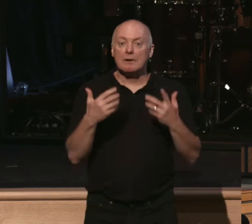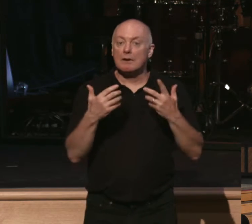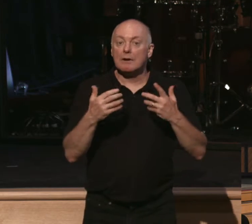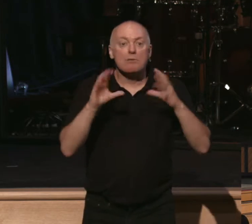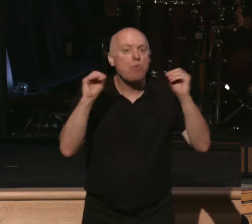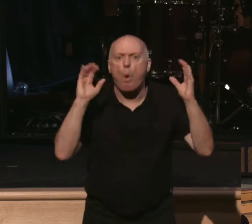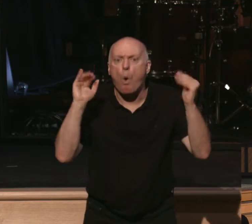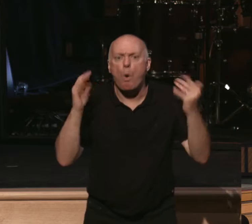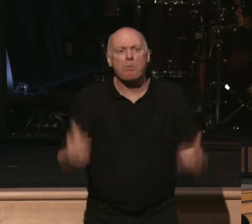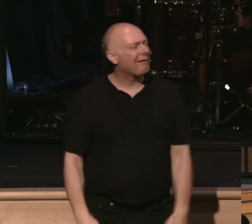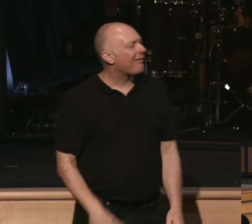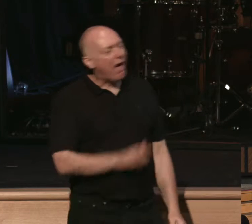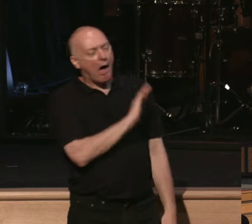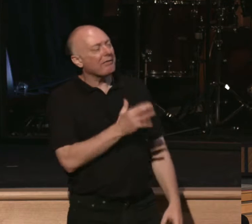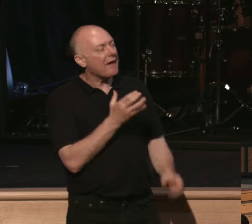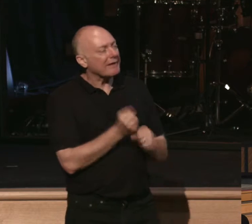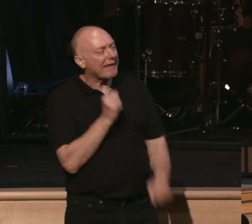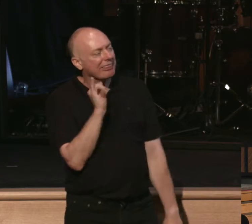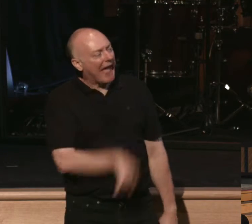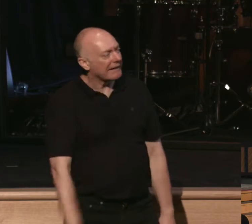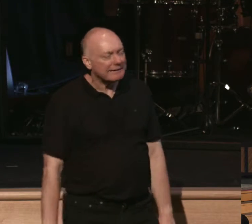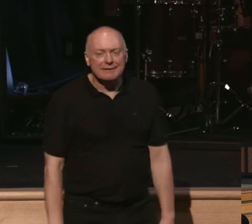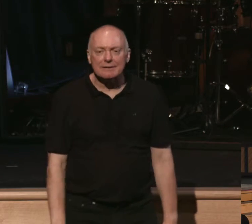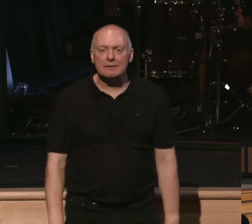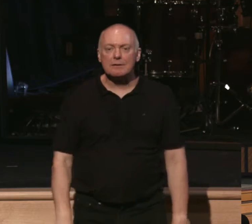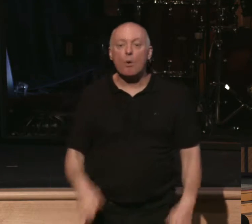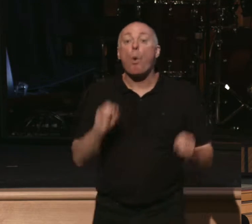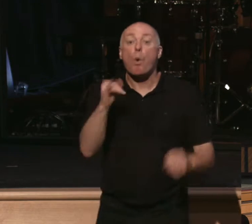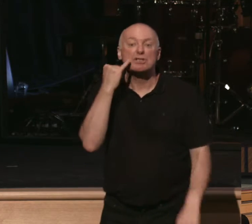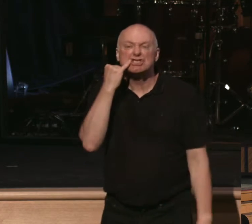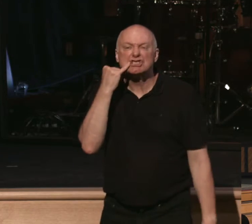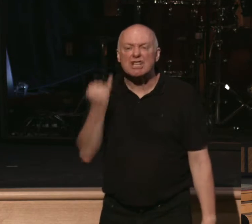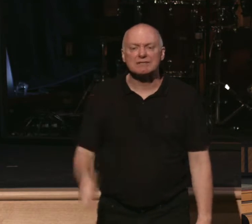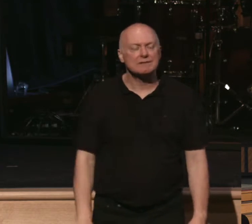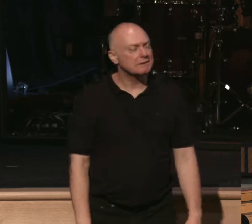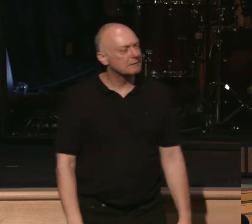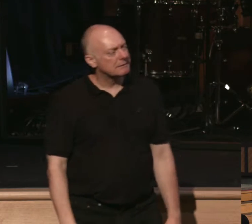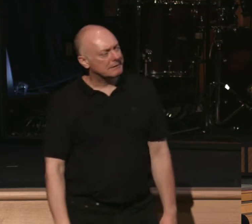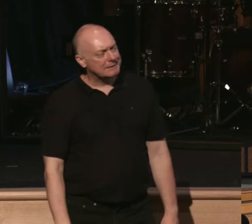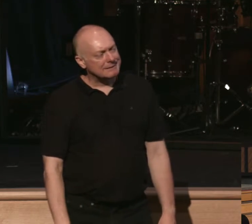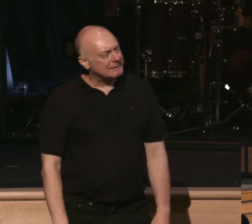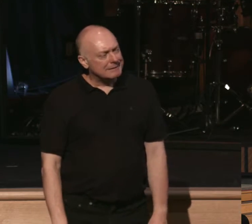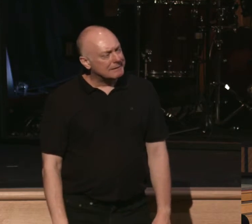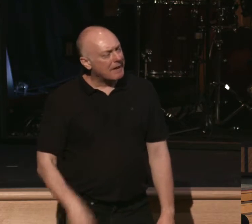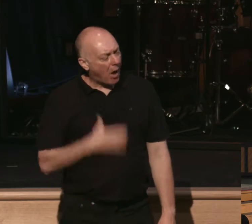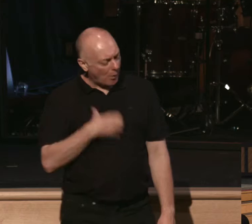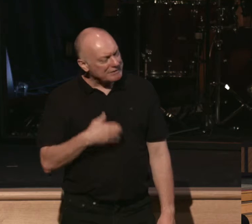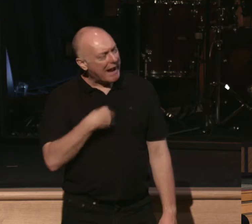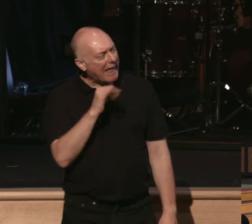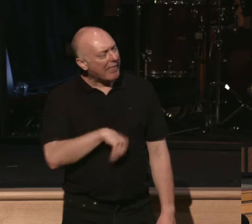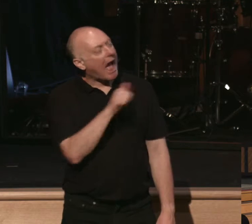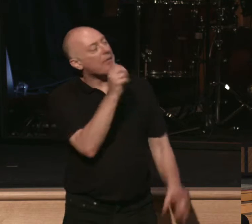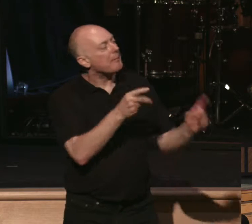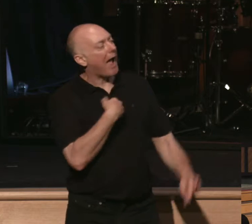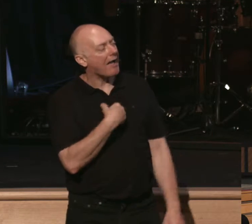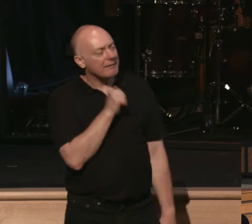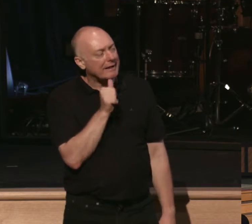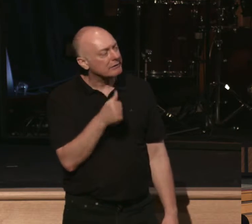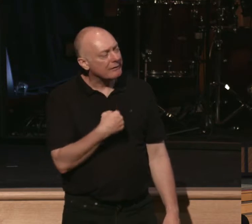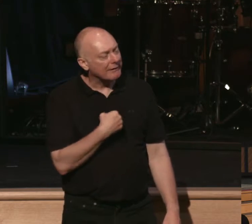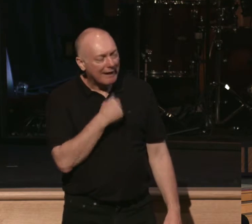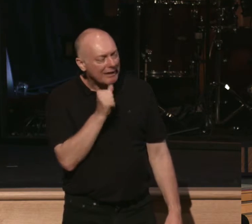Hopelessness. I'm never going to get that thing. And jealousy. I wish I had that thing like others do.